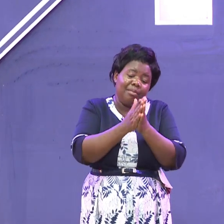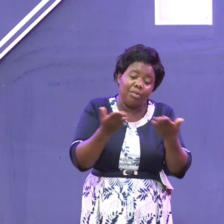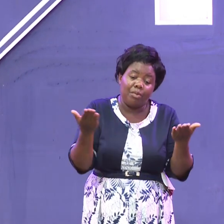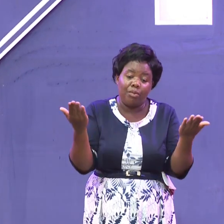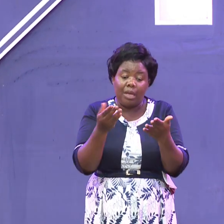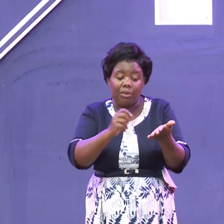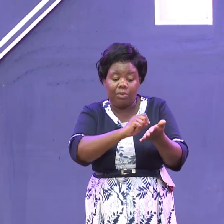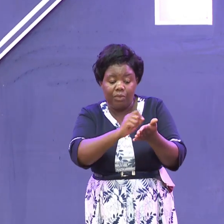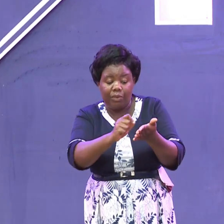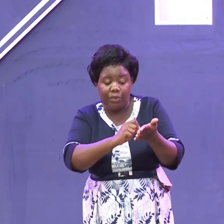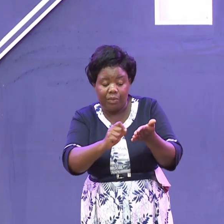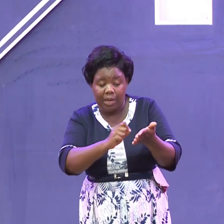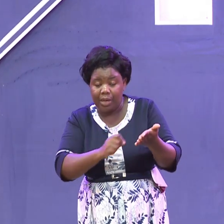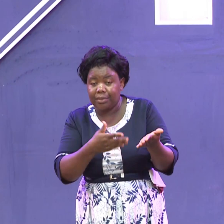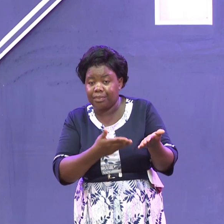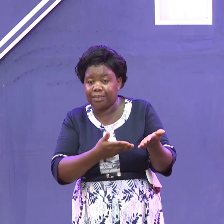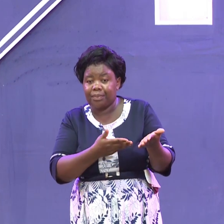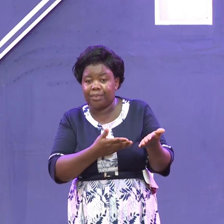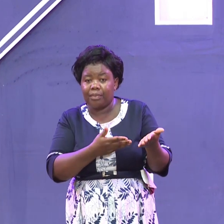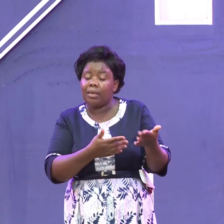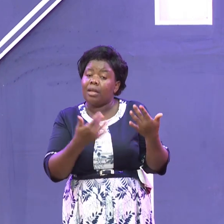Maybe he had a book where he could note down.